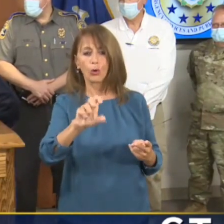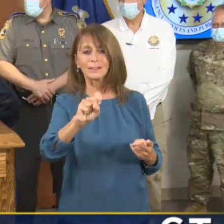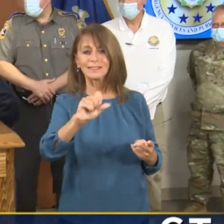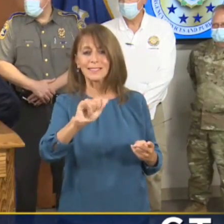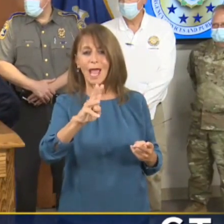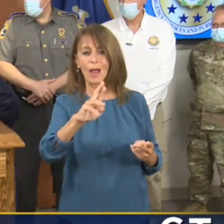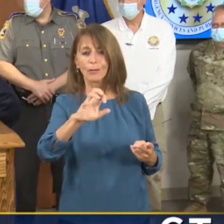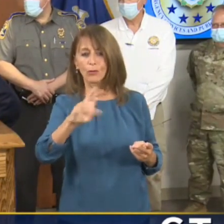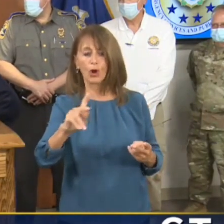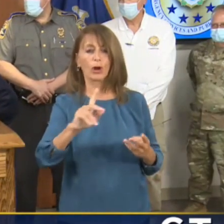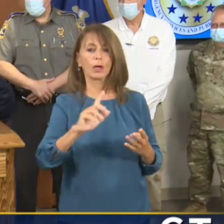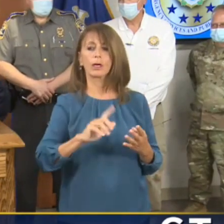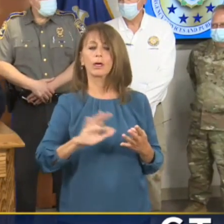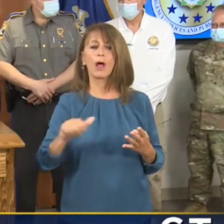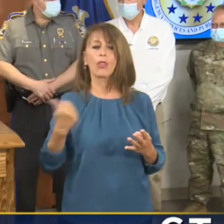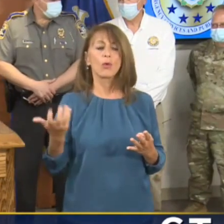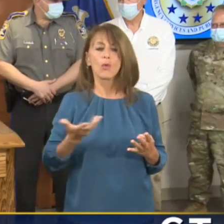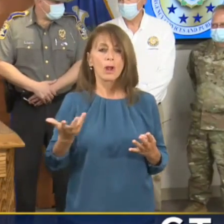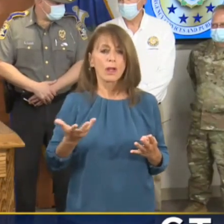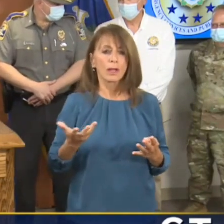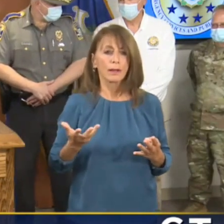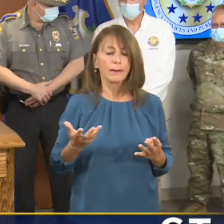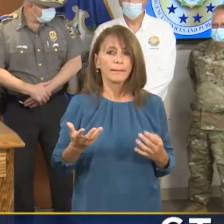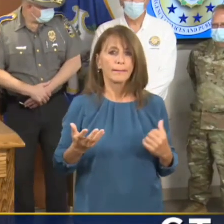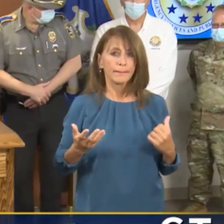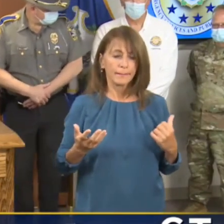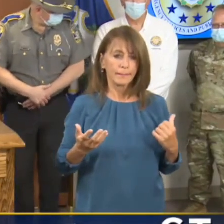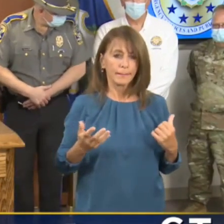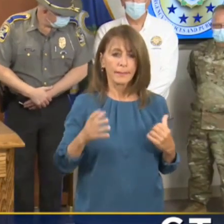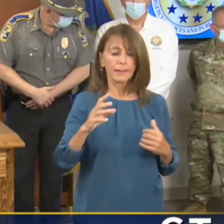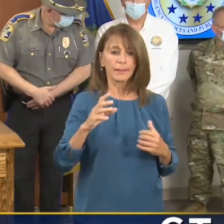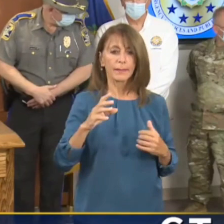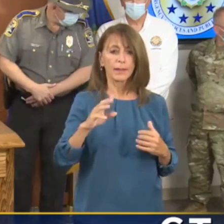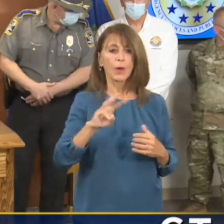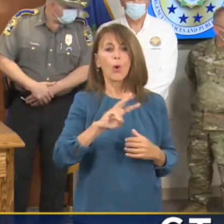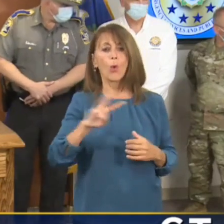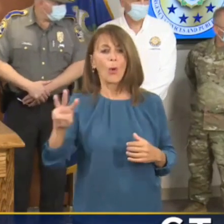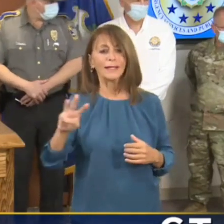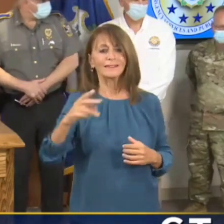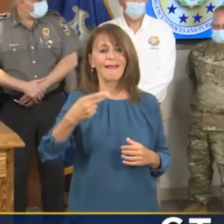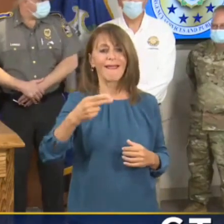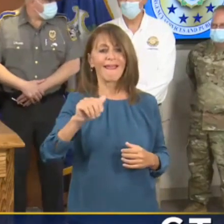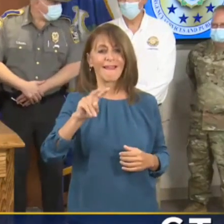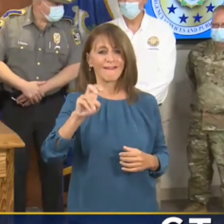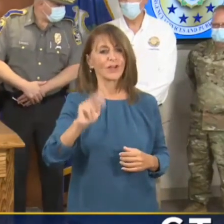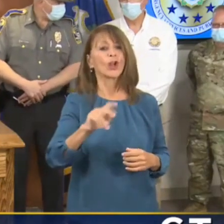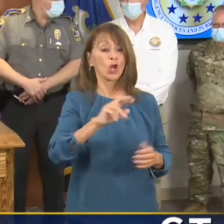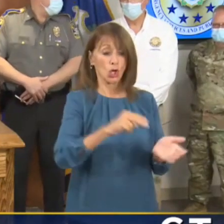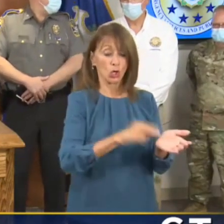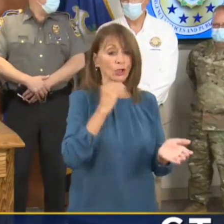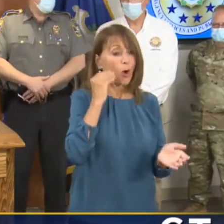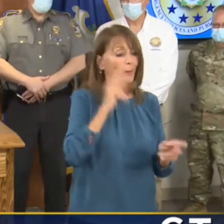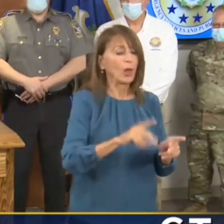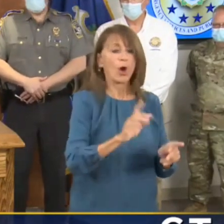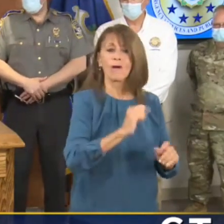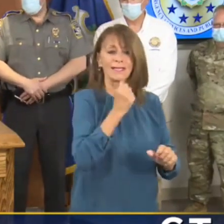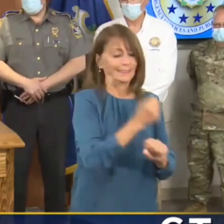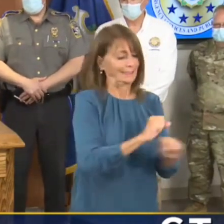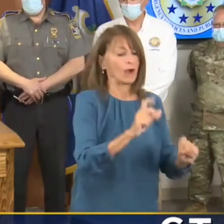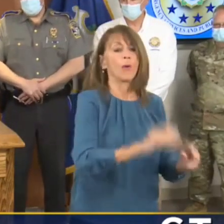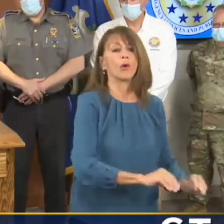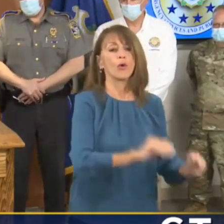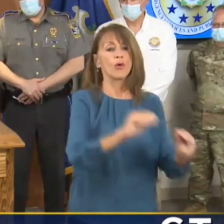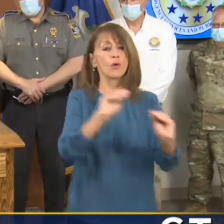and Brenda, do you remember the other one? I think it was it Branford? West Haven. And West Haven. In West Haven. I'll get you that.